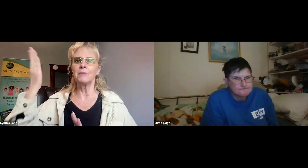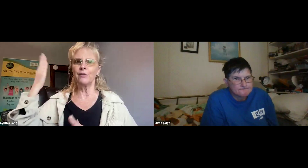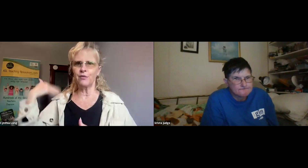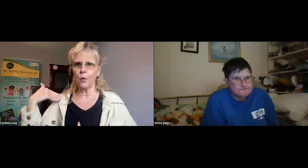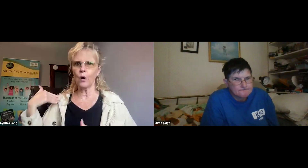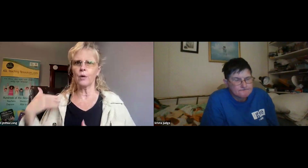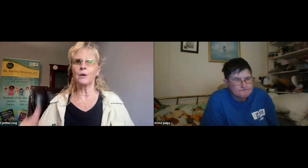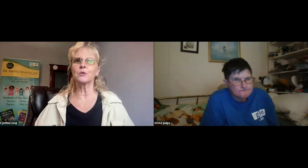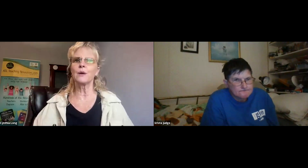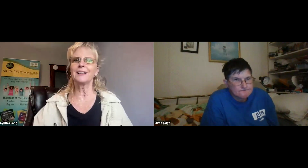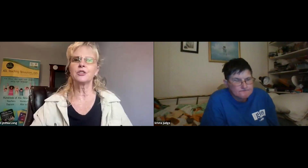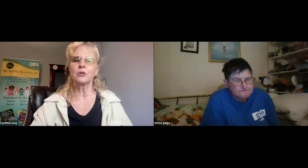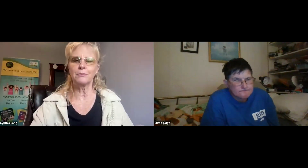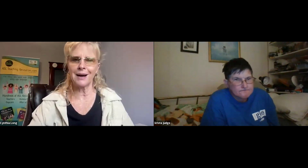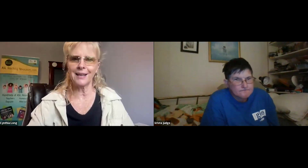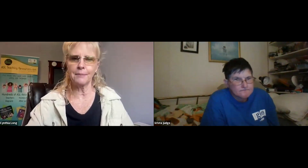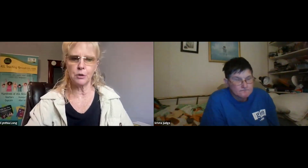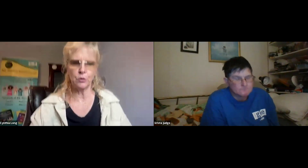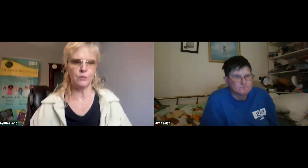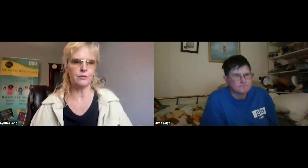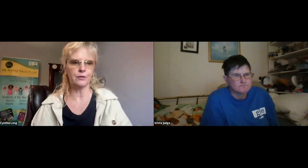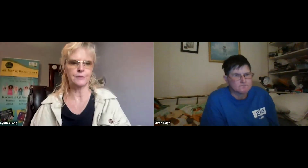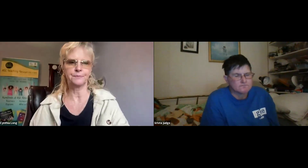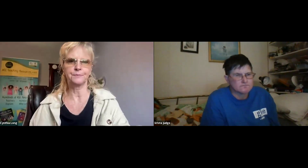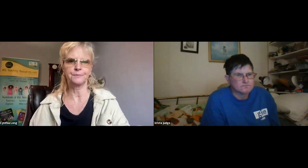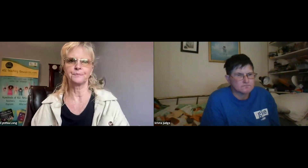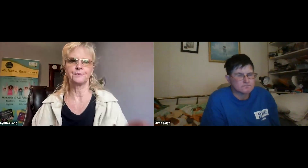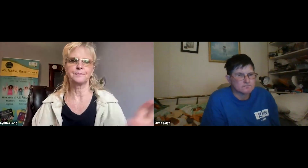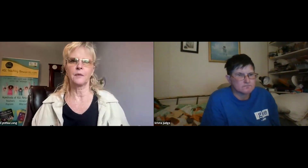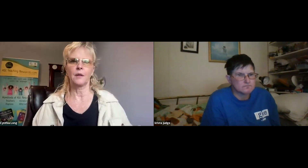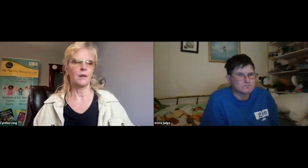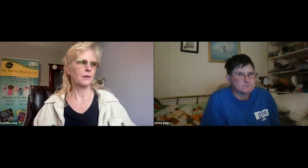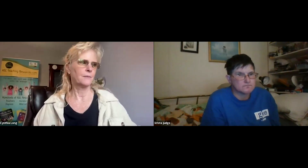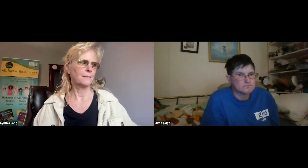it's before, which way does your body move?